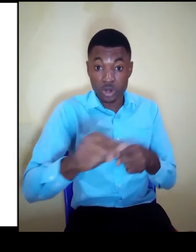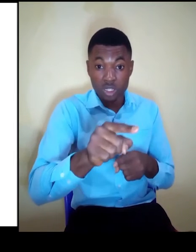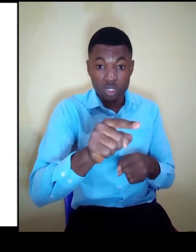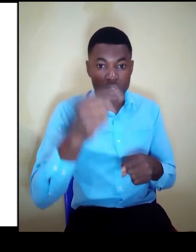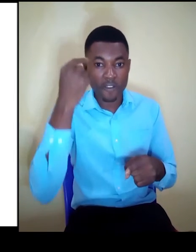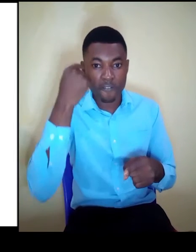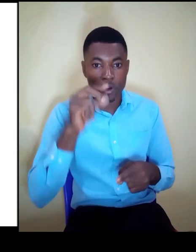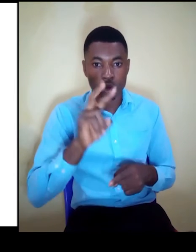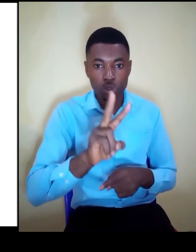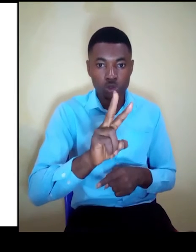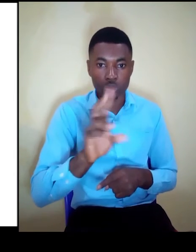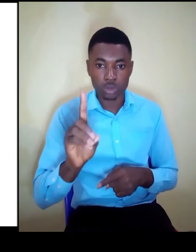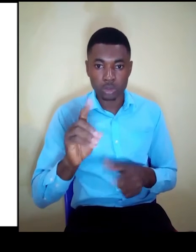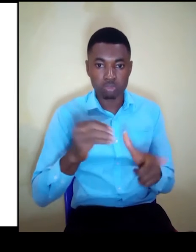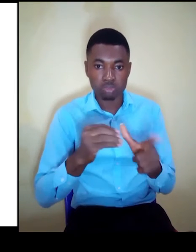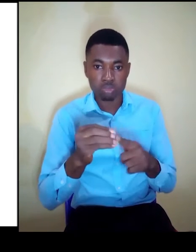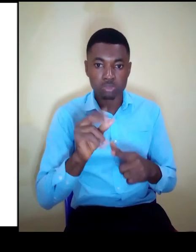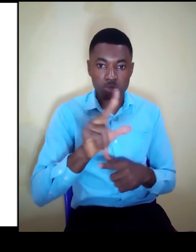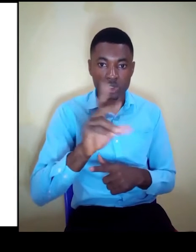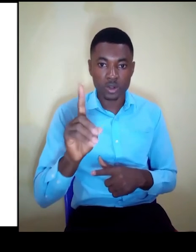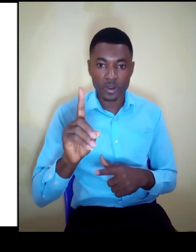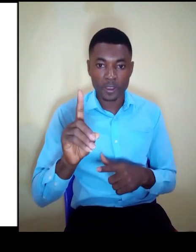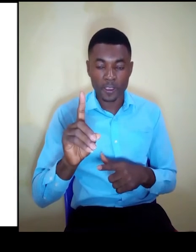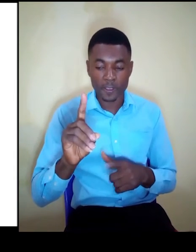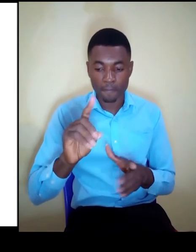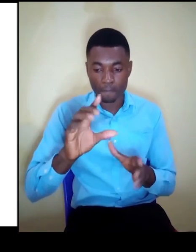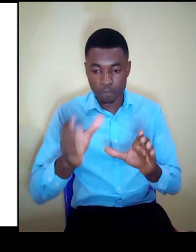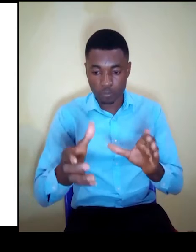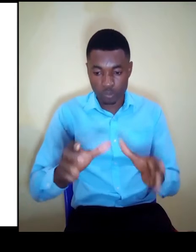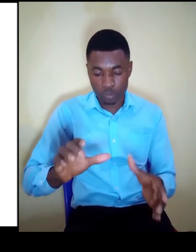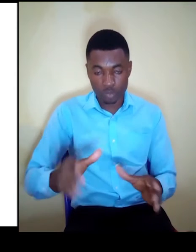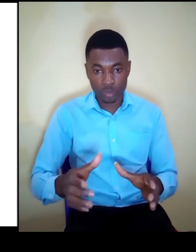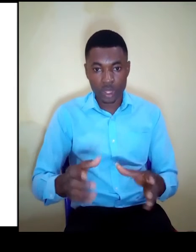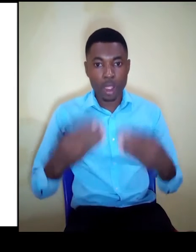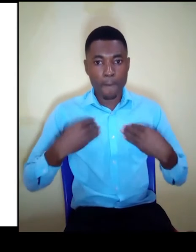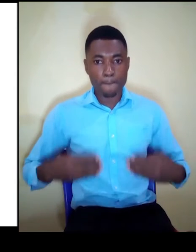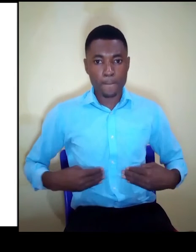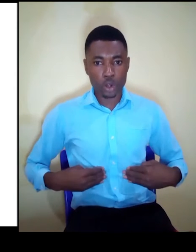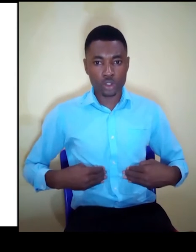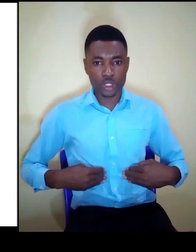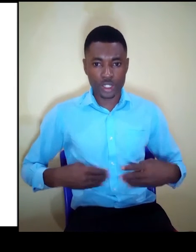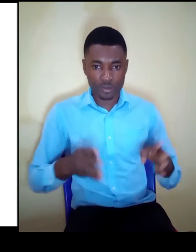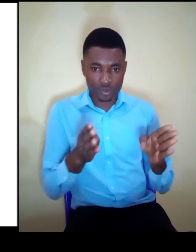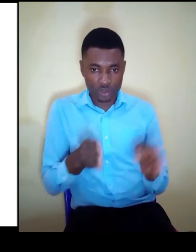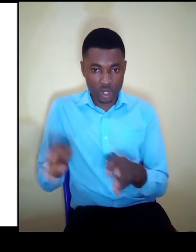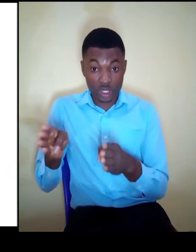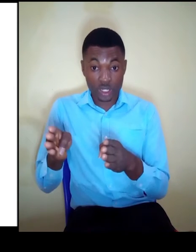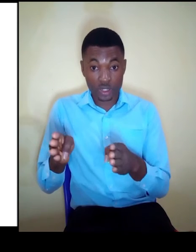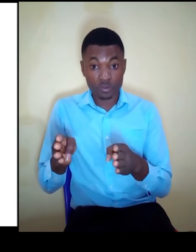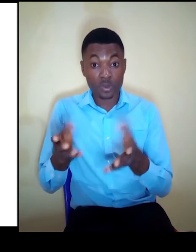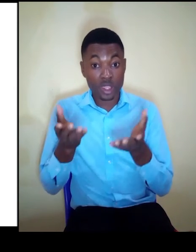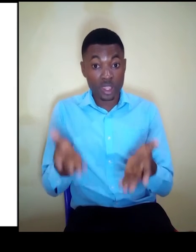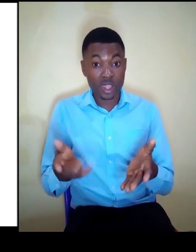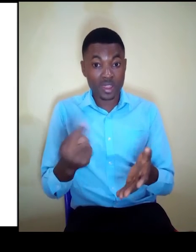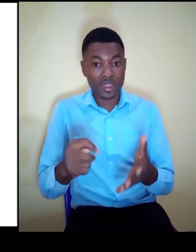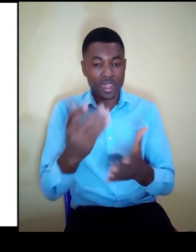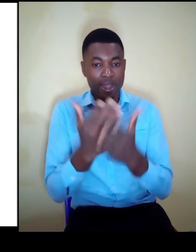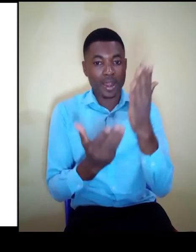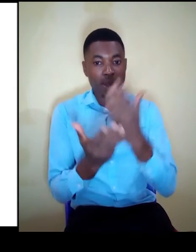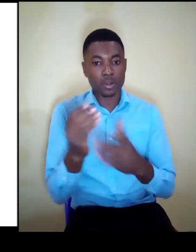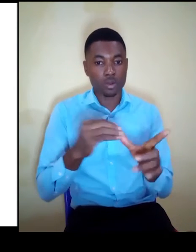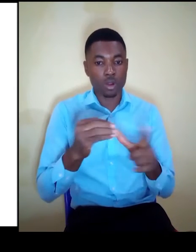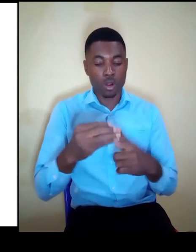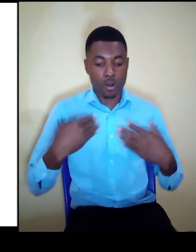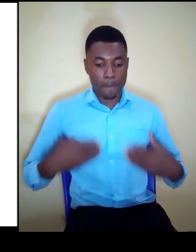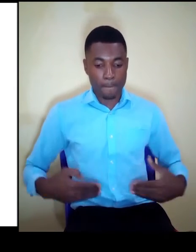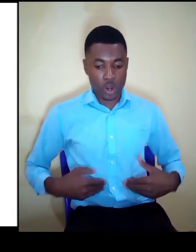or 3D shapes. And the body strategy, where the hand or the body